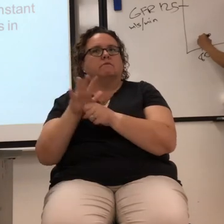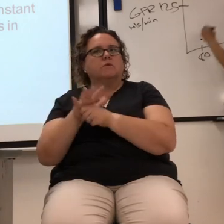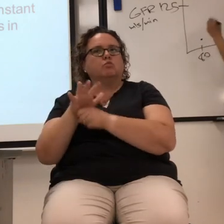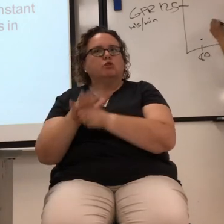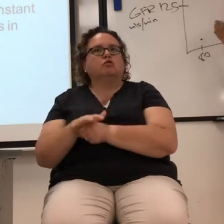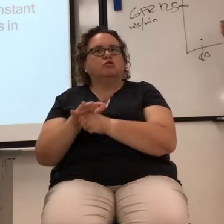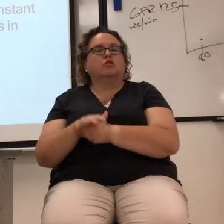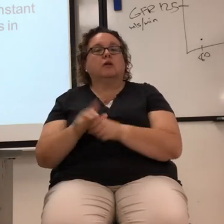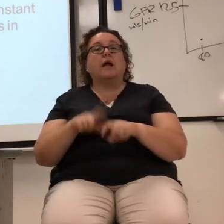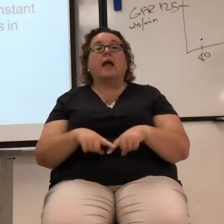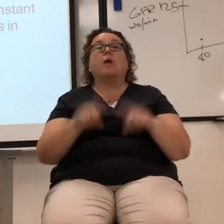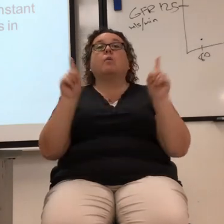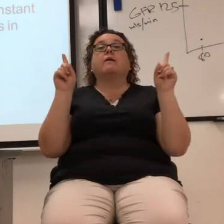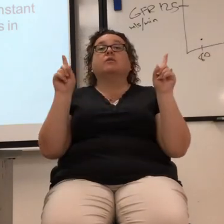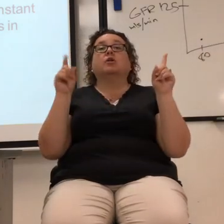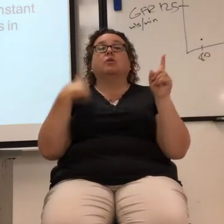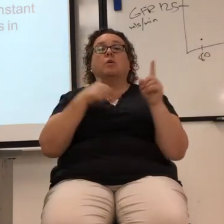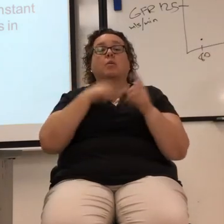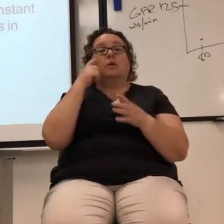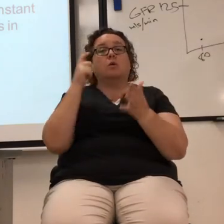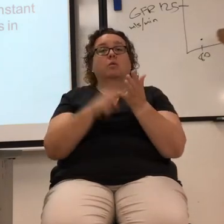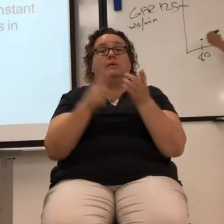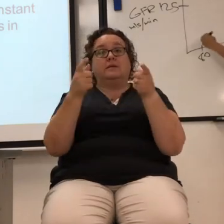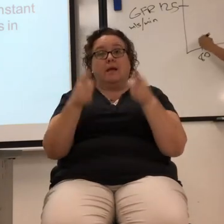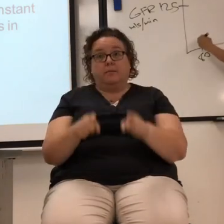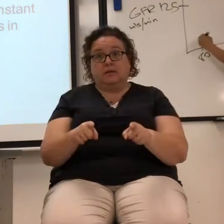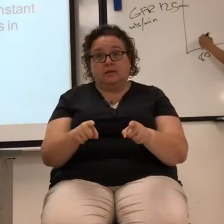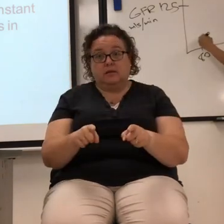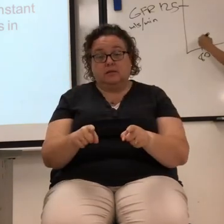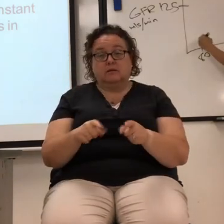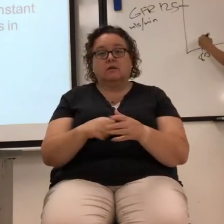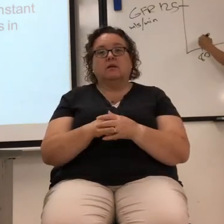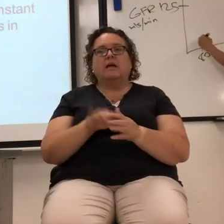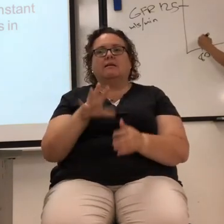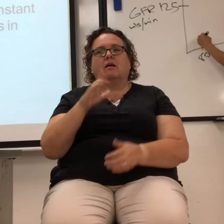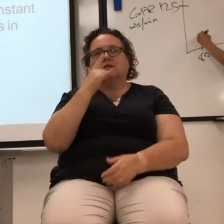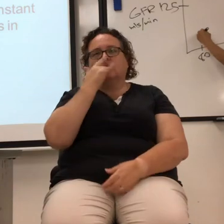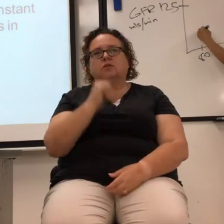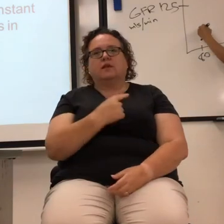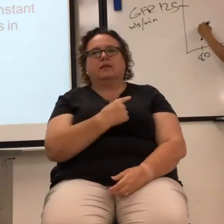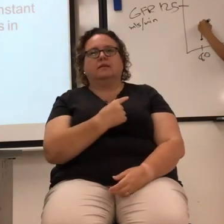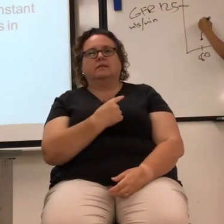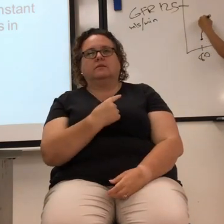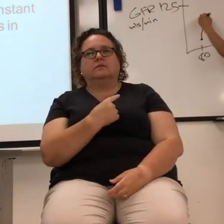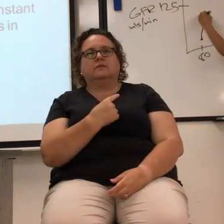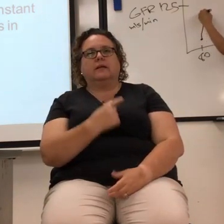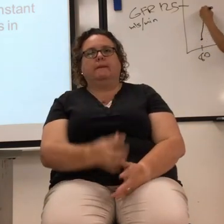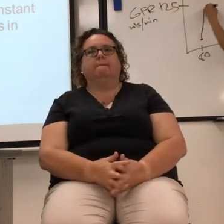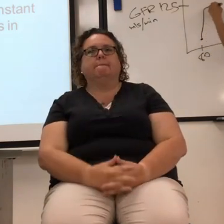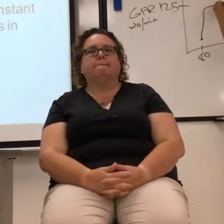true too. However, what we see is, it looks kind of like this.